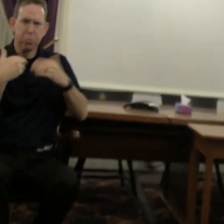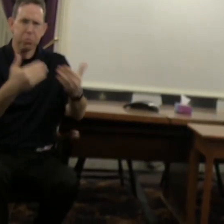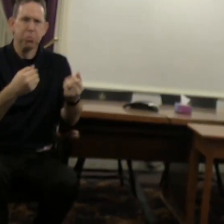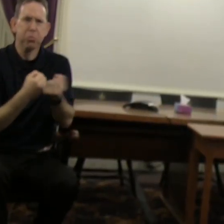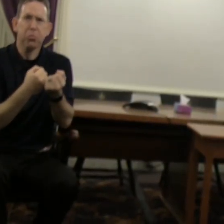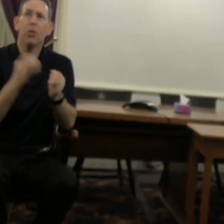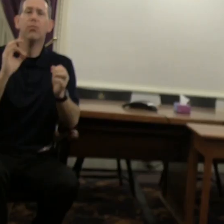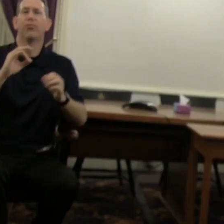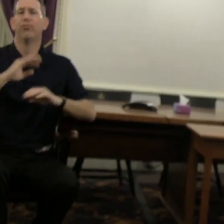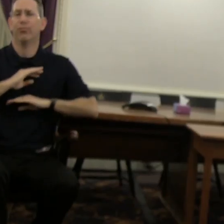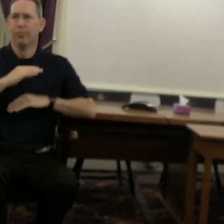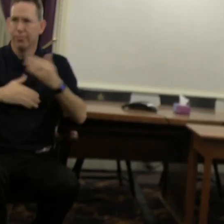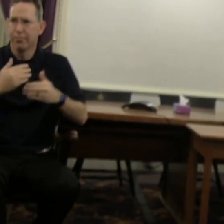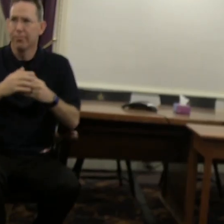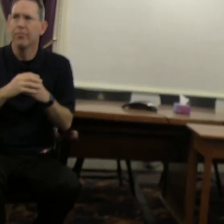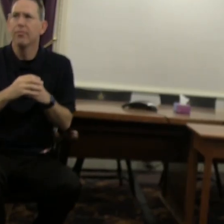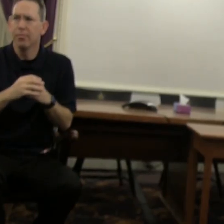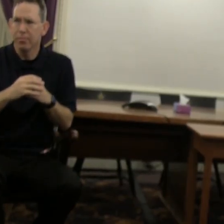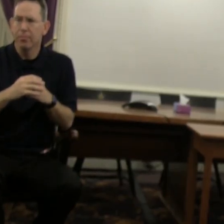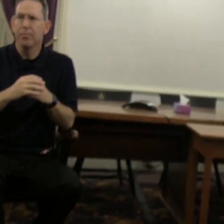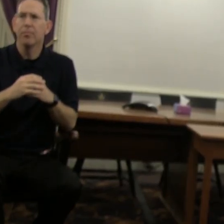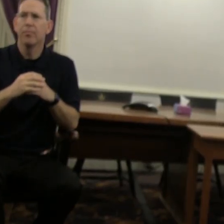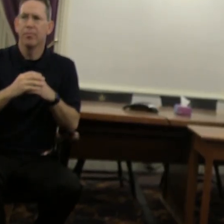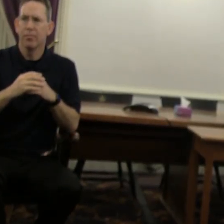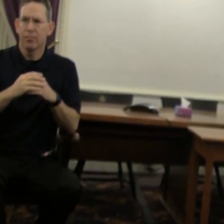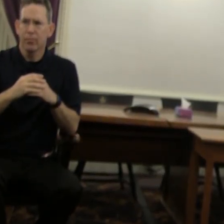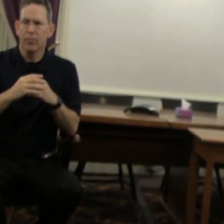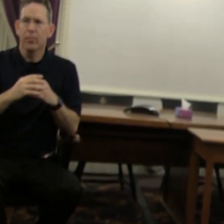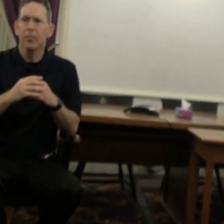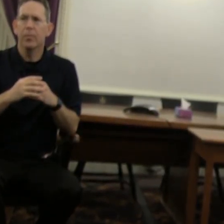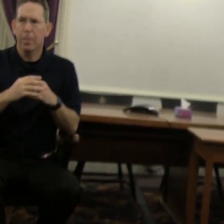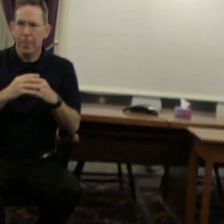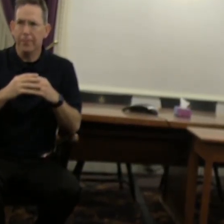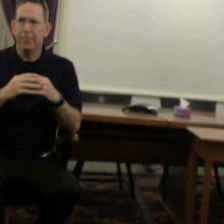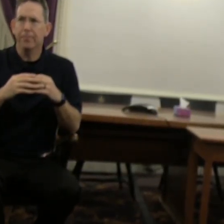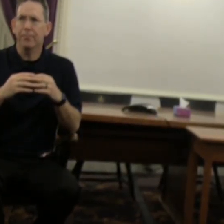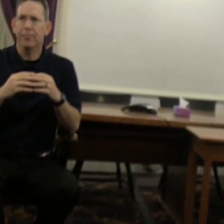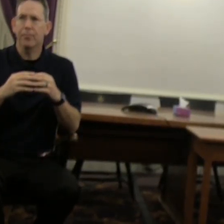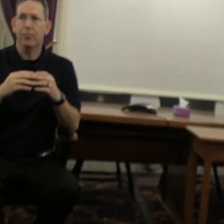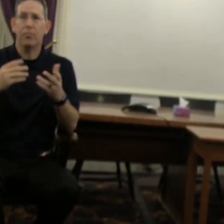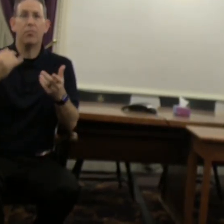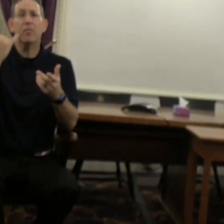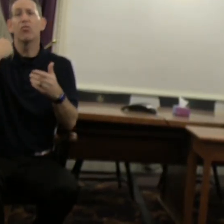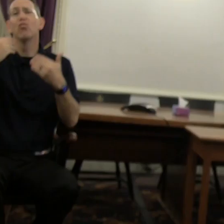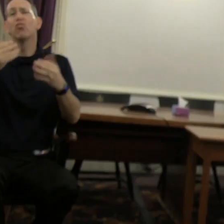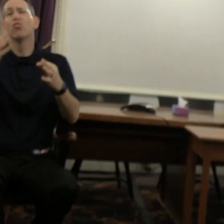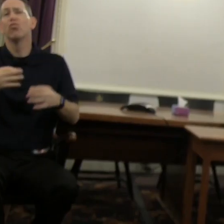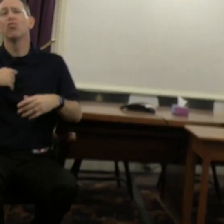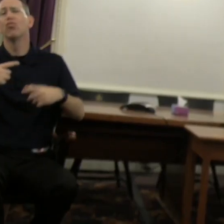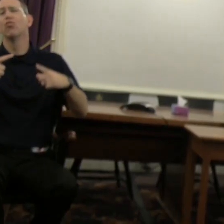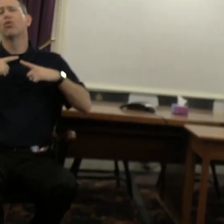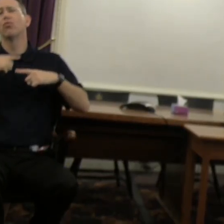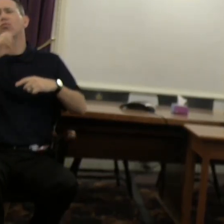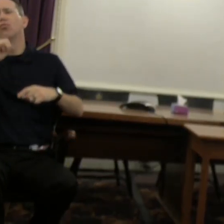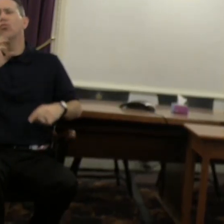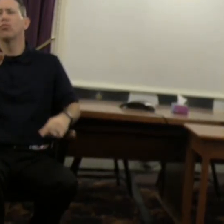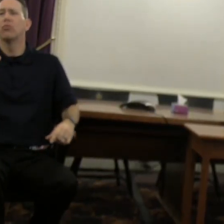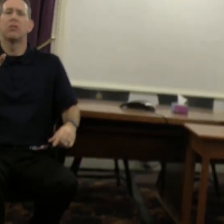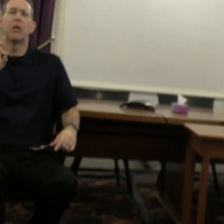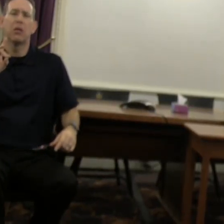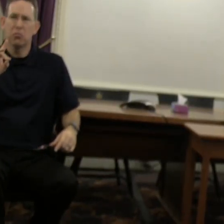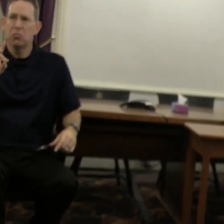eligible for MWPD will be disregarded in determining one's MWPD eligibility. And